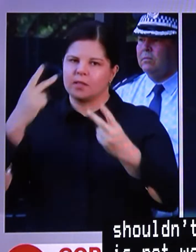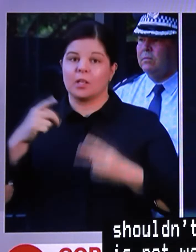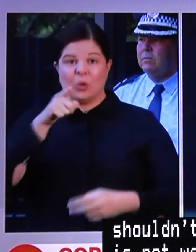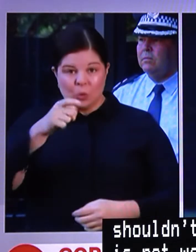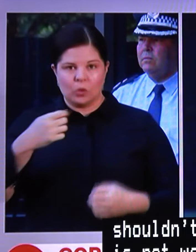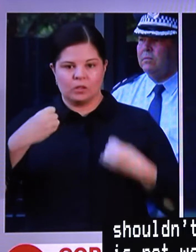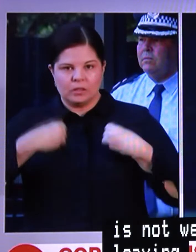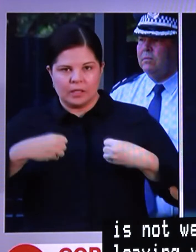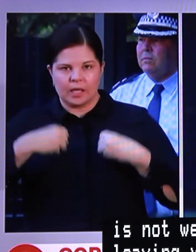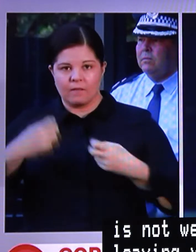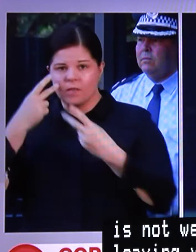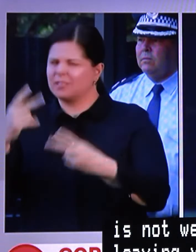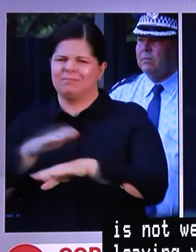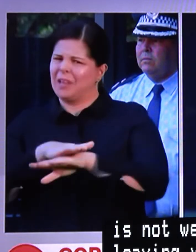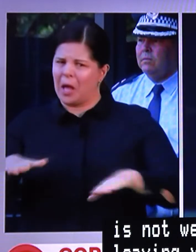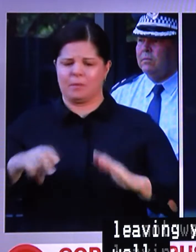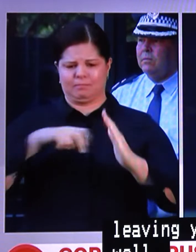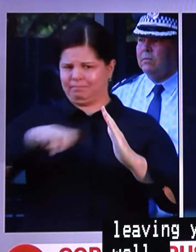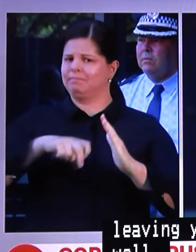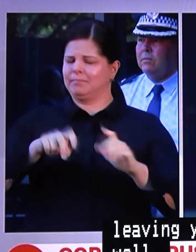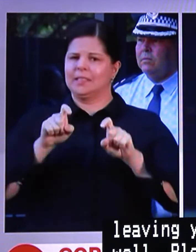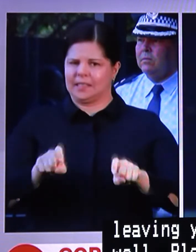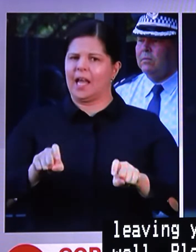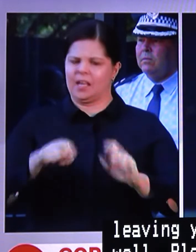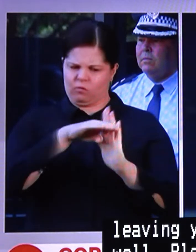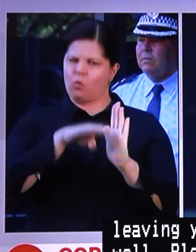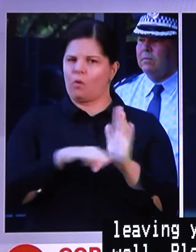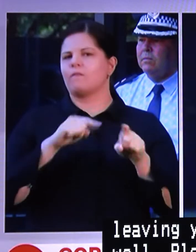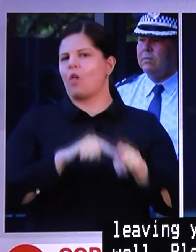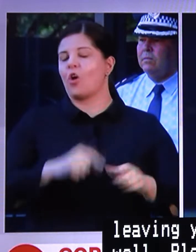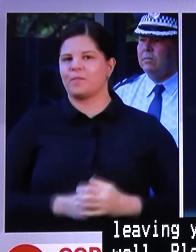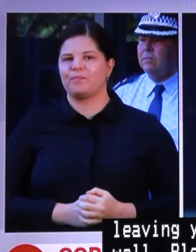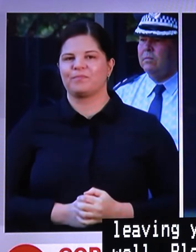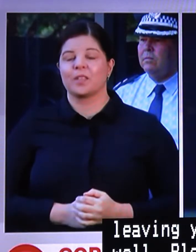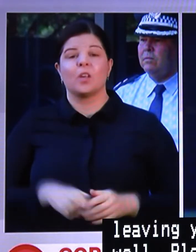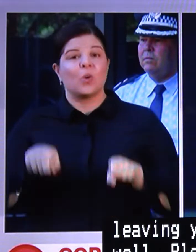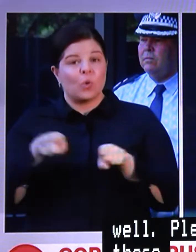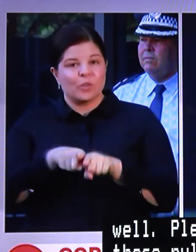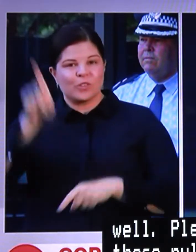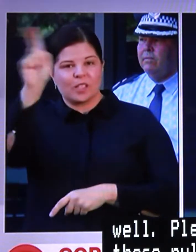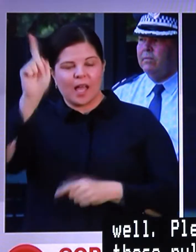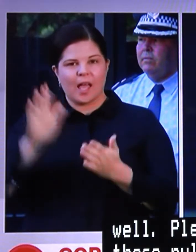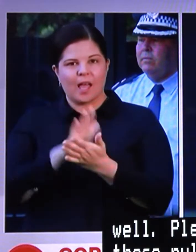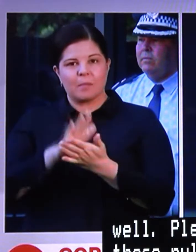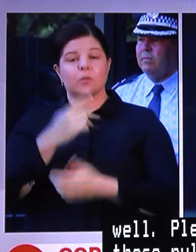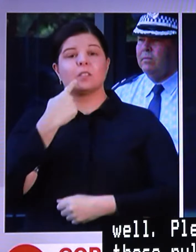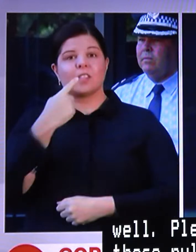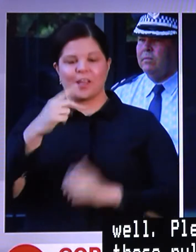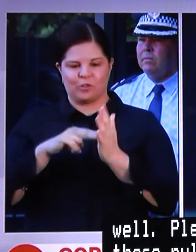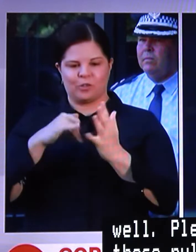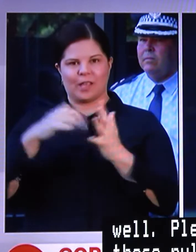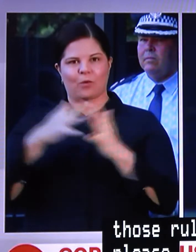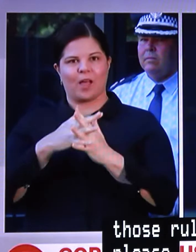follow those rules. Can I also say how pleased we are today to reveal that New South Wales, in an